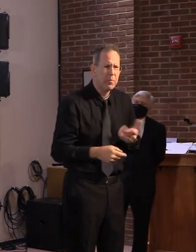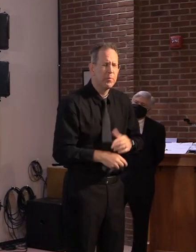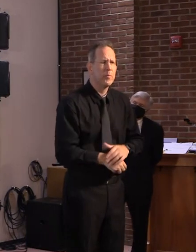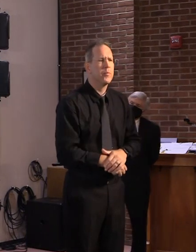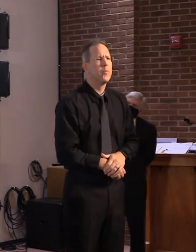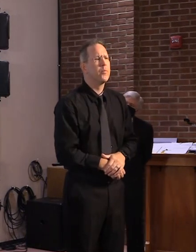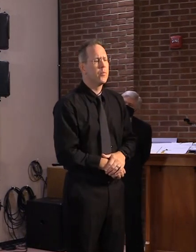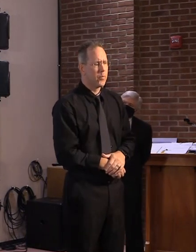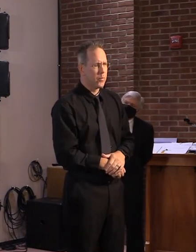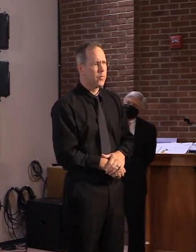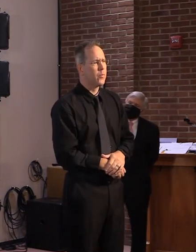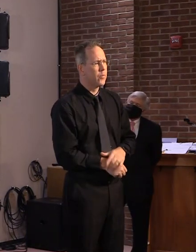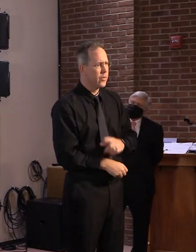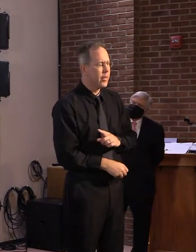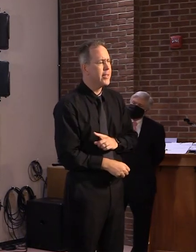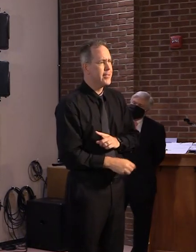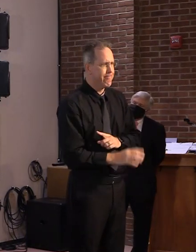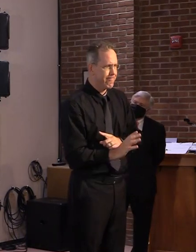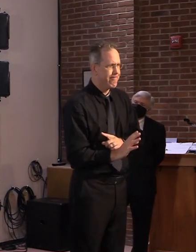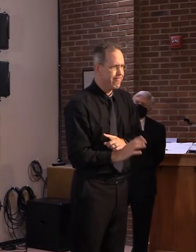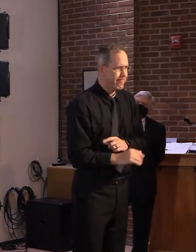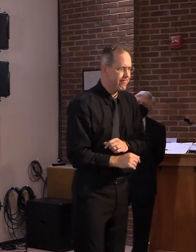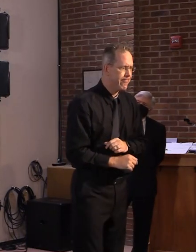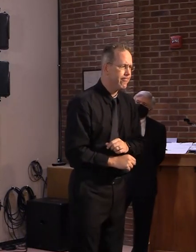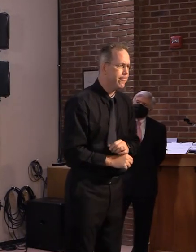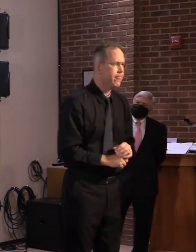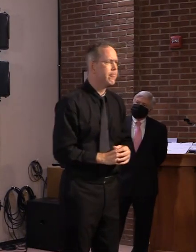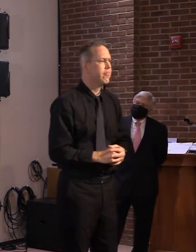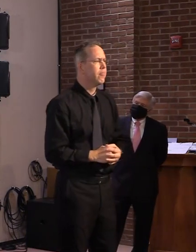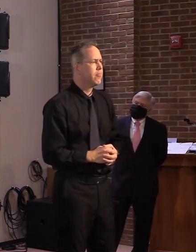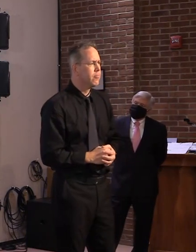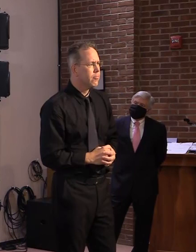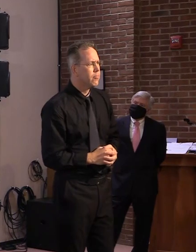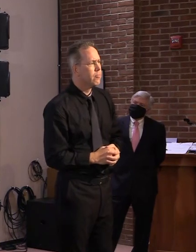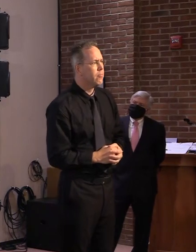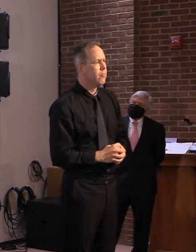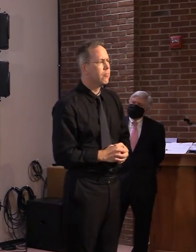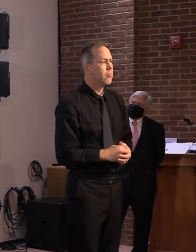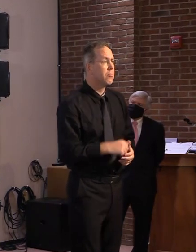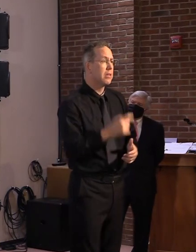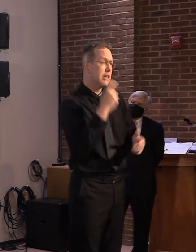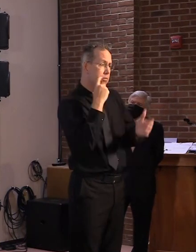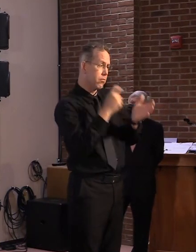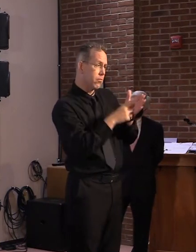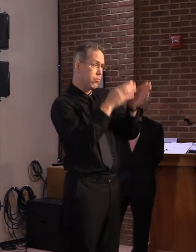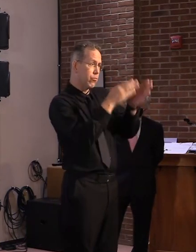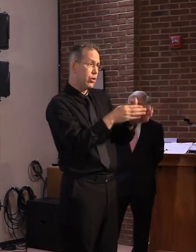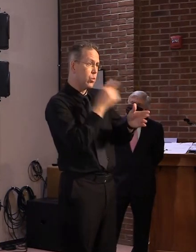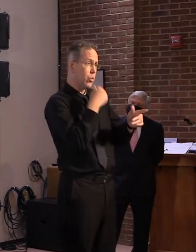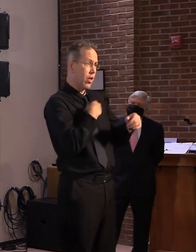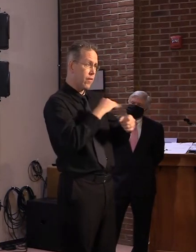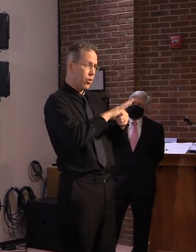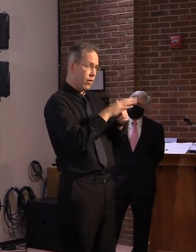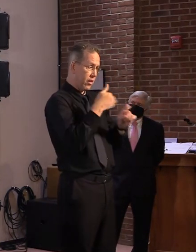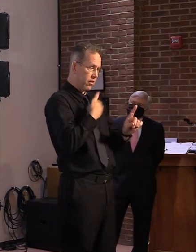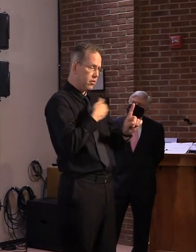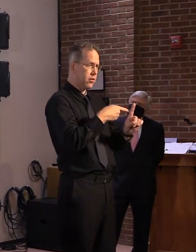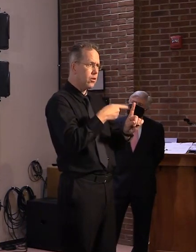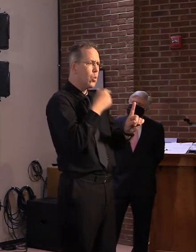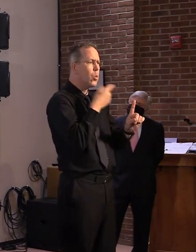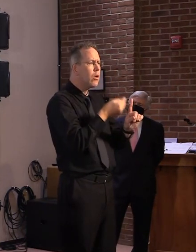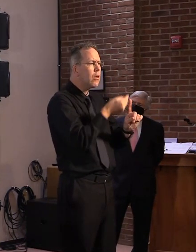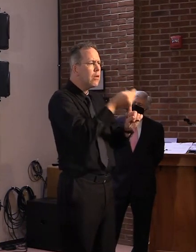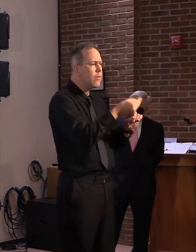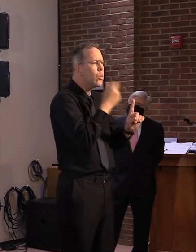as a contact, you had sufficient connection to the case to be at